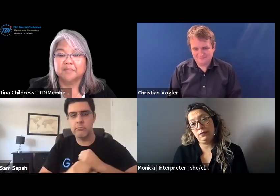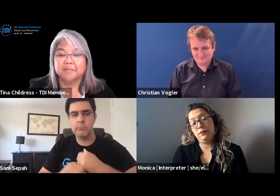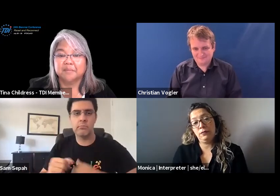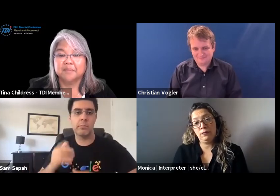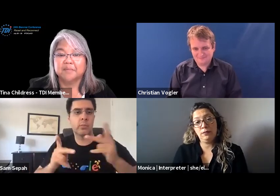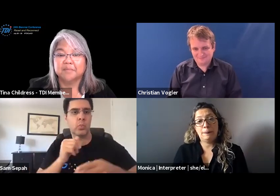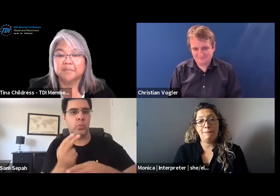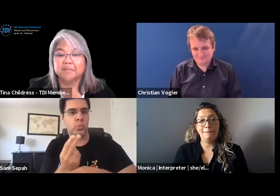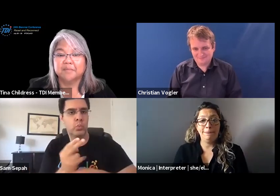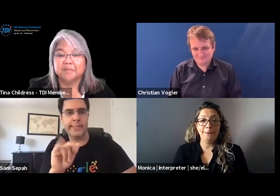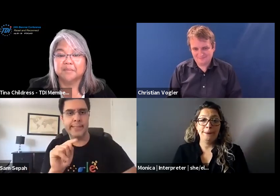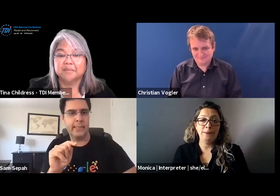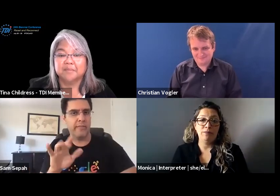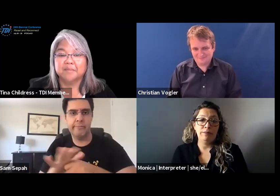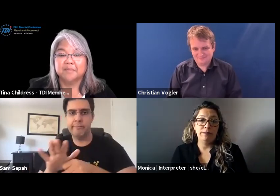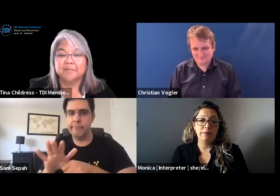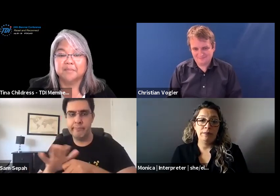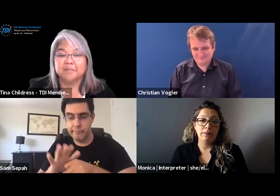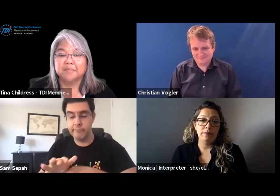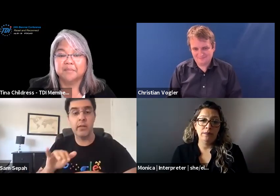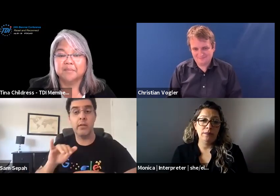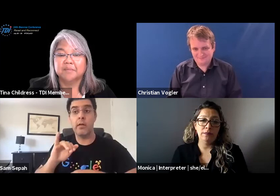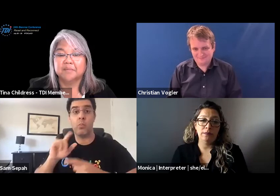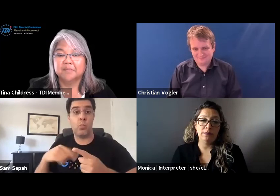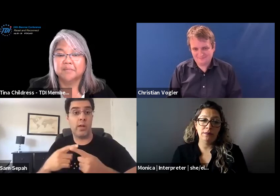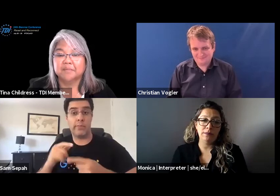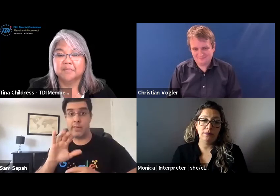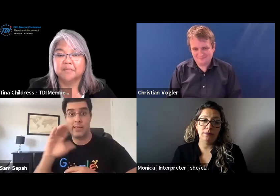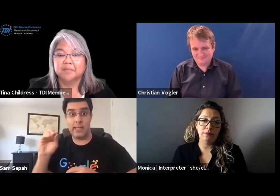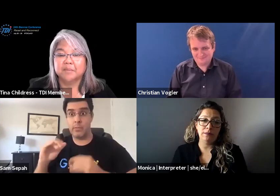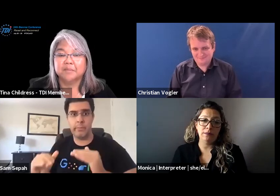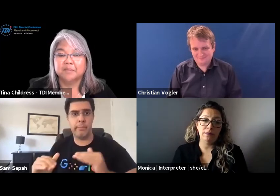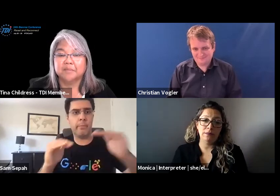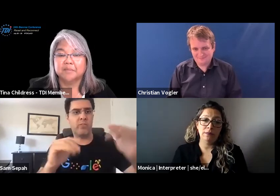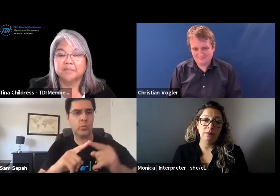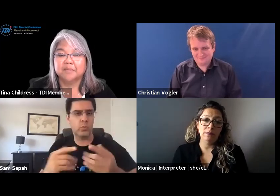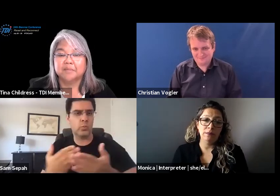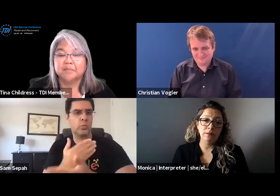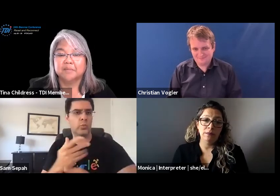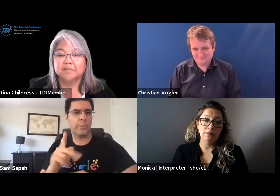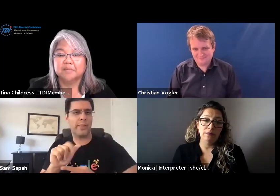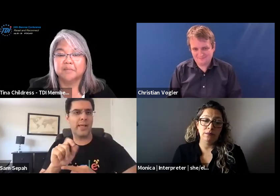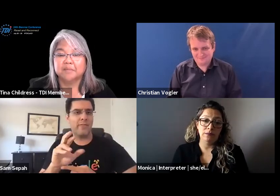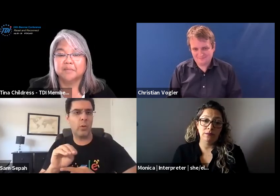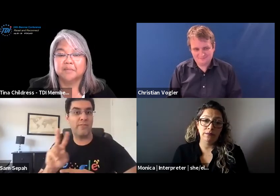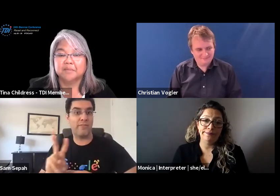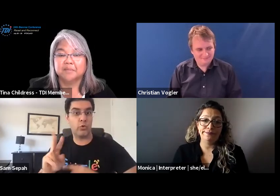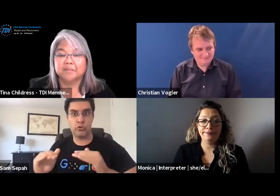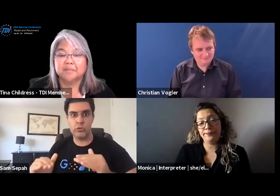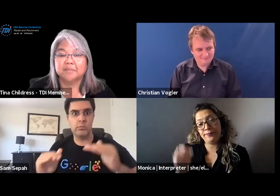in newspaper and was advertised, people weren't using it enough. And so whenever the company had moved on to a new